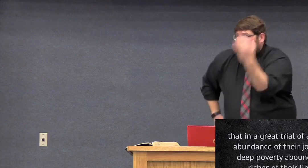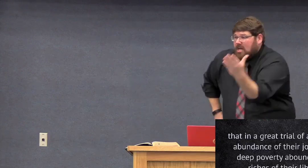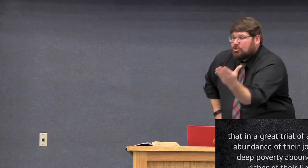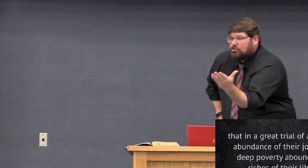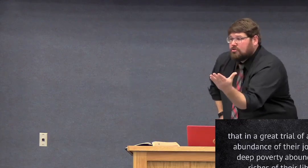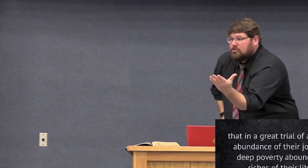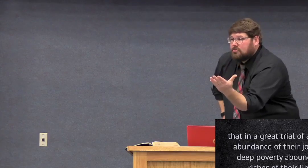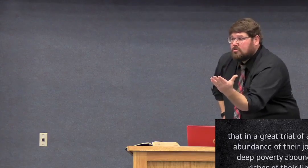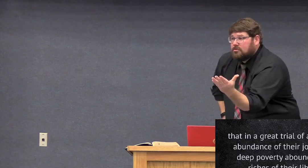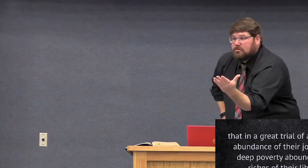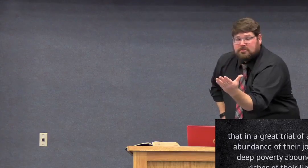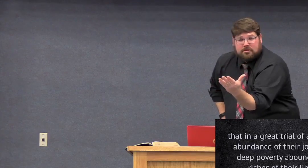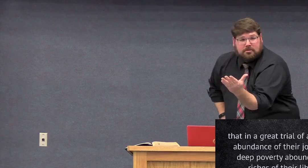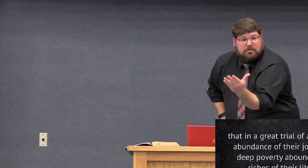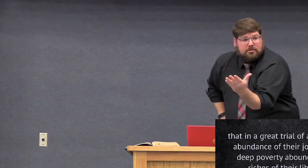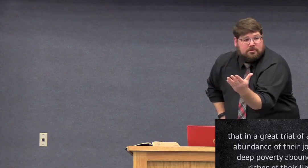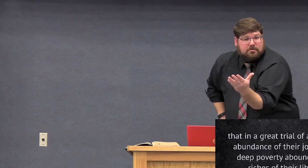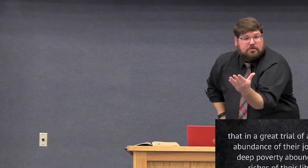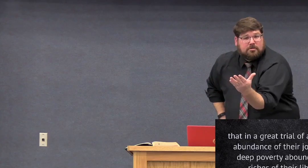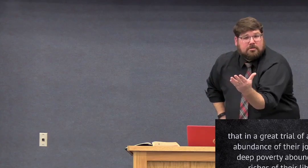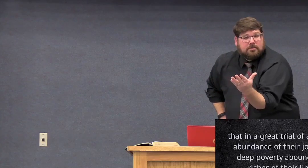we've never had to reduce their support. Can you imagine that?